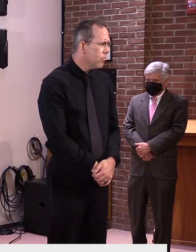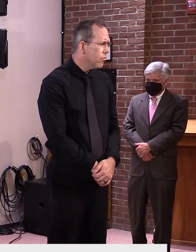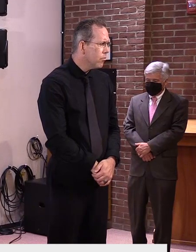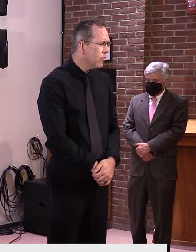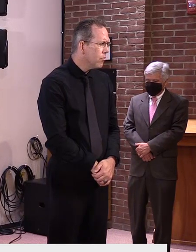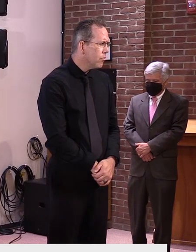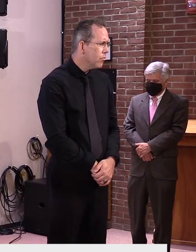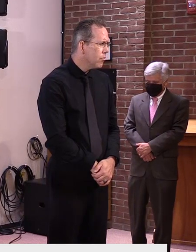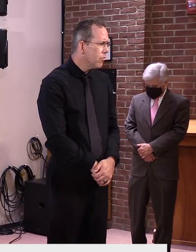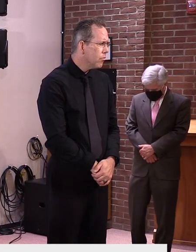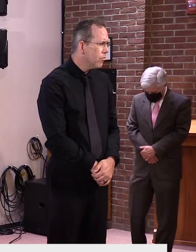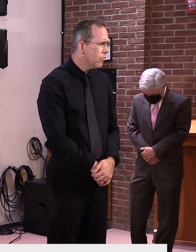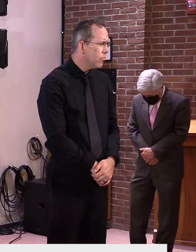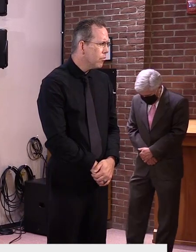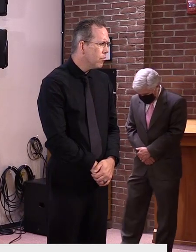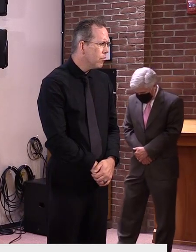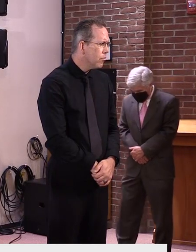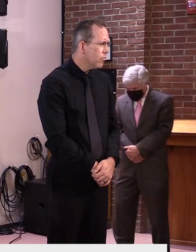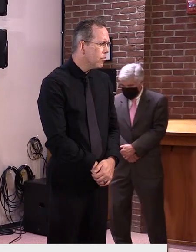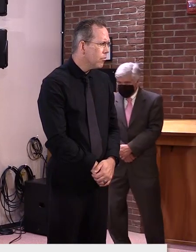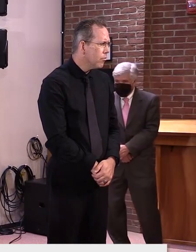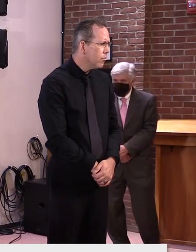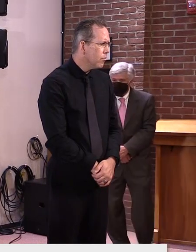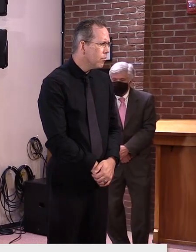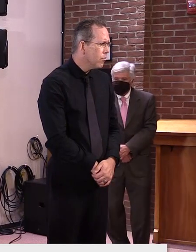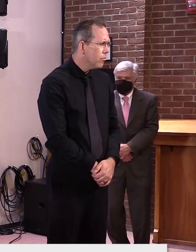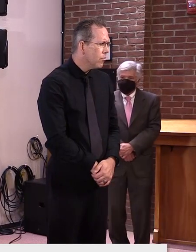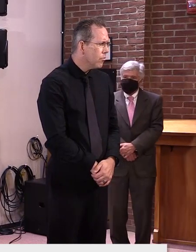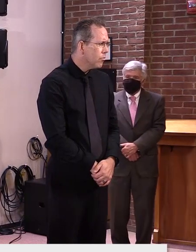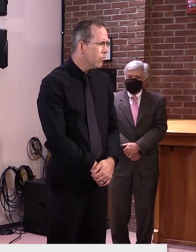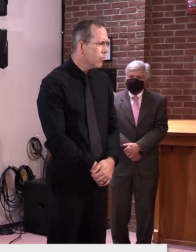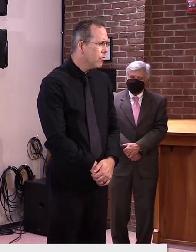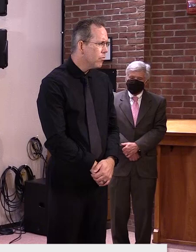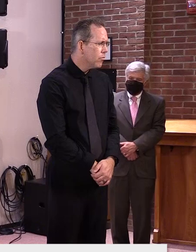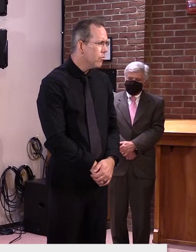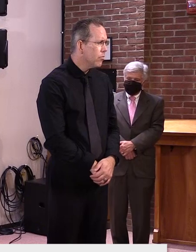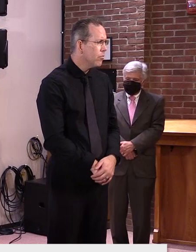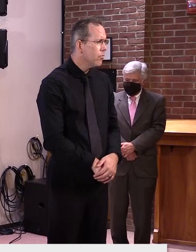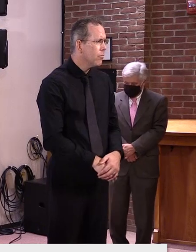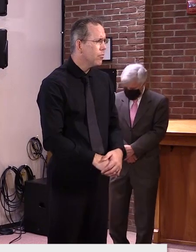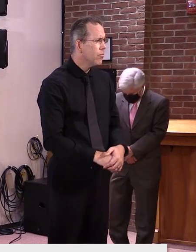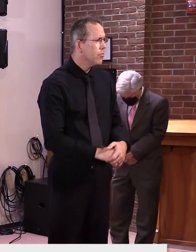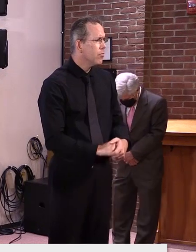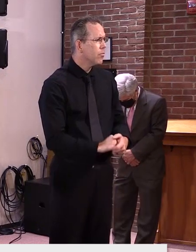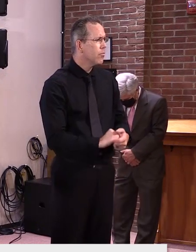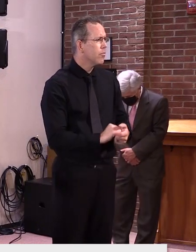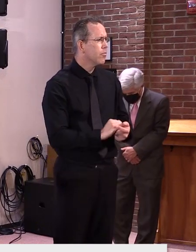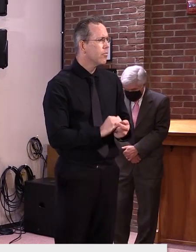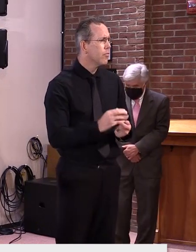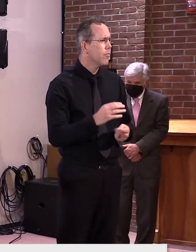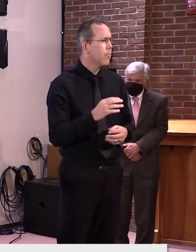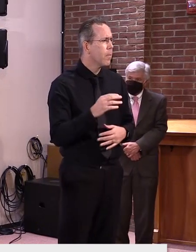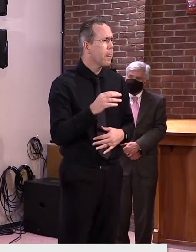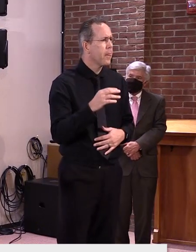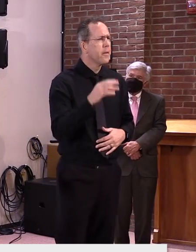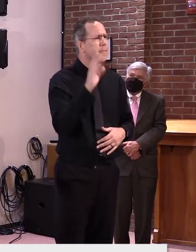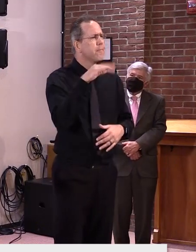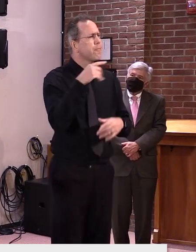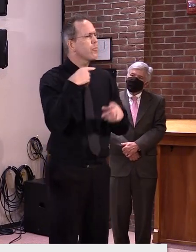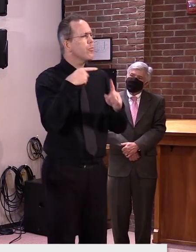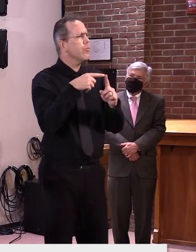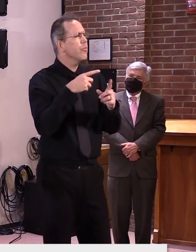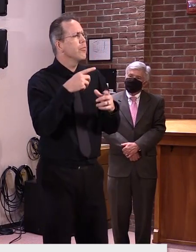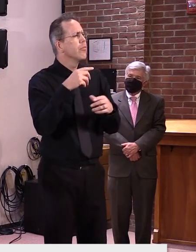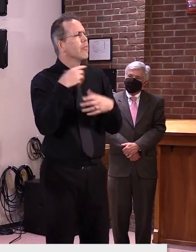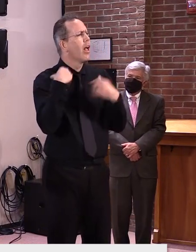Smith or the state or administration is still considering that, or whether you all have a perspective on